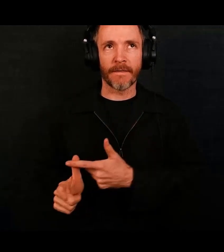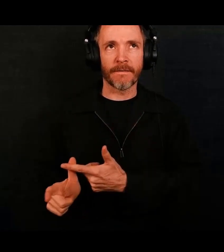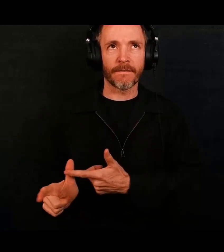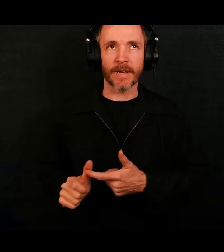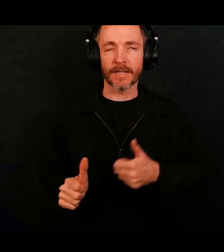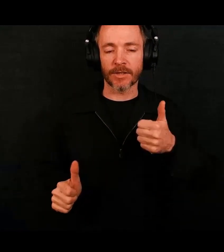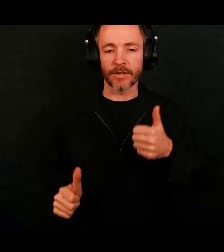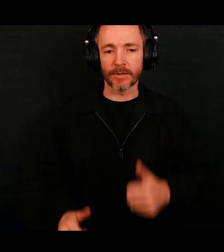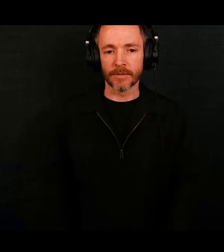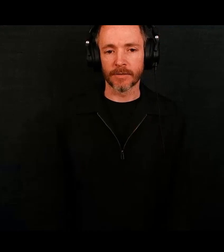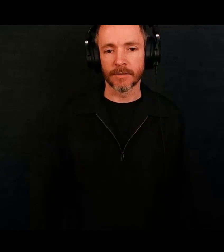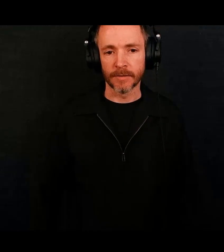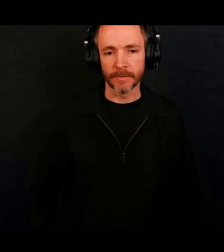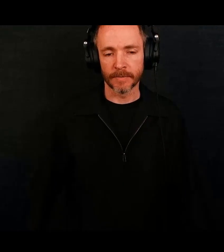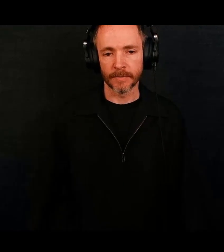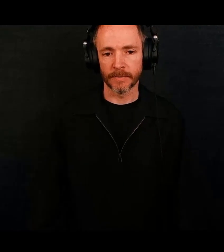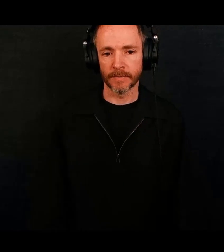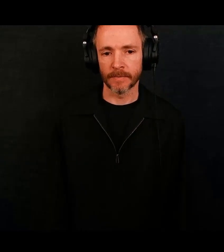prototypes faster.